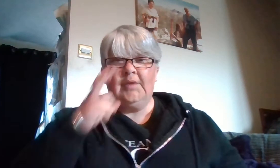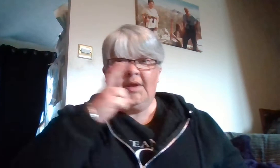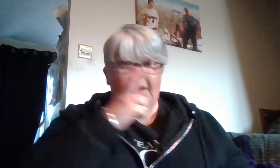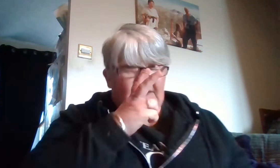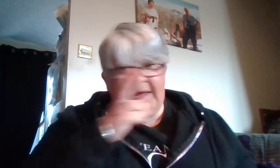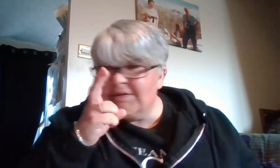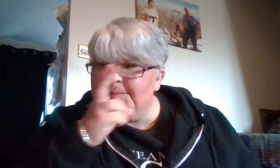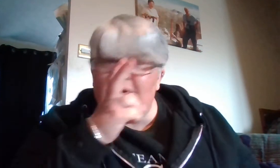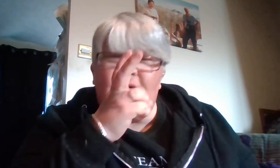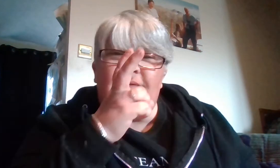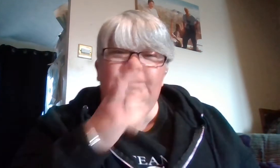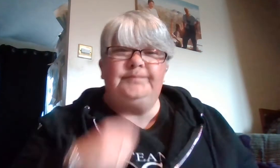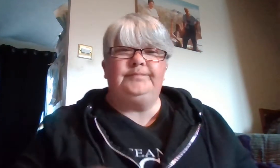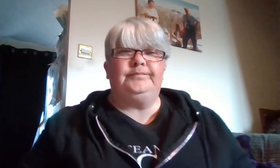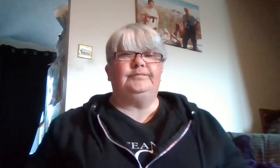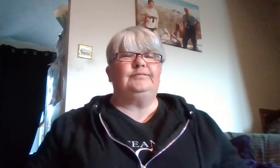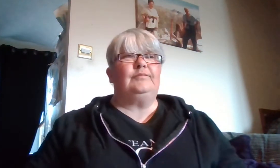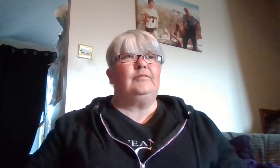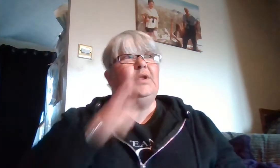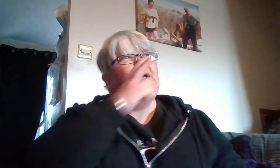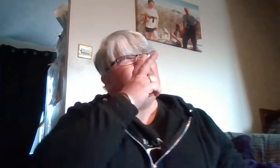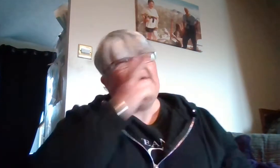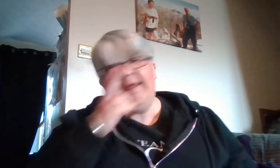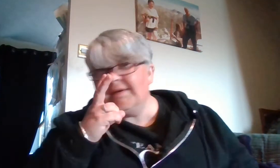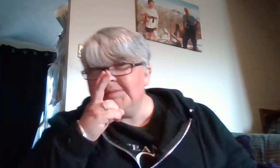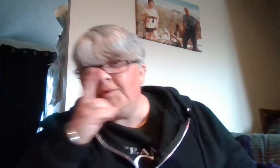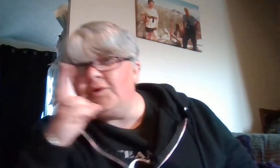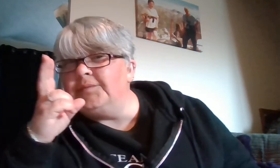Explore. Explore.